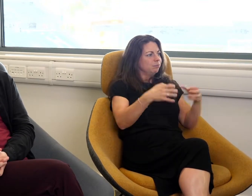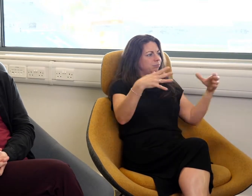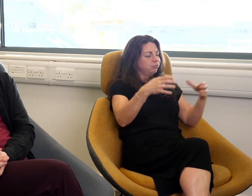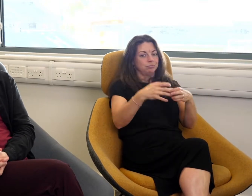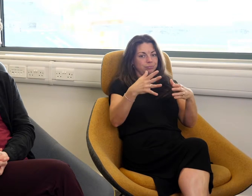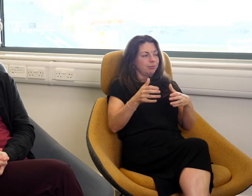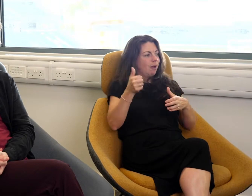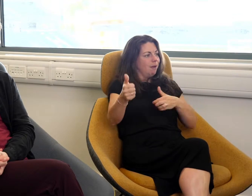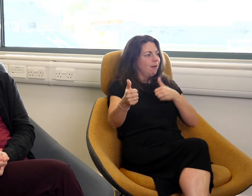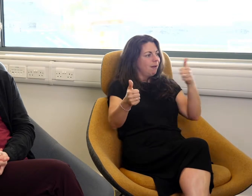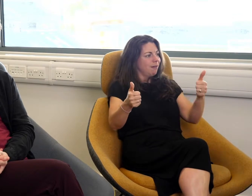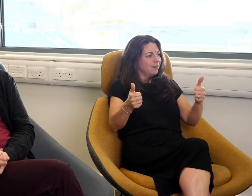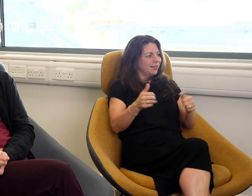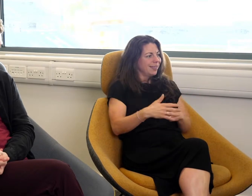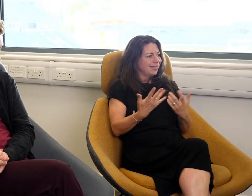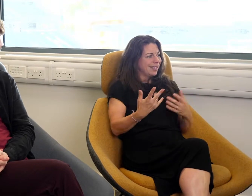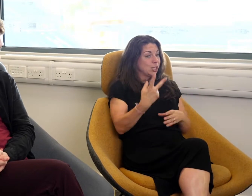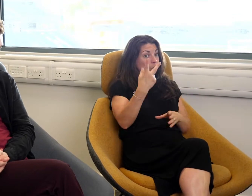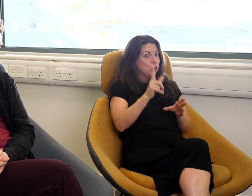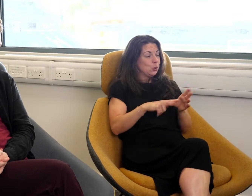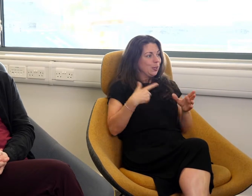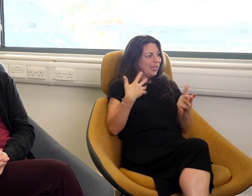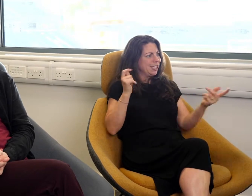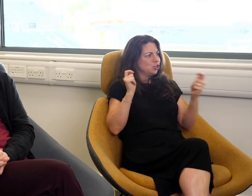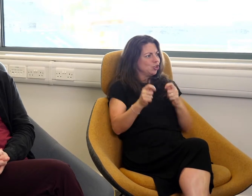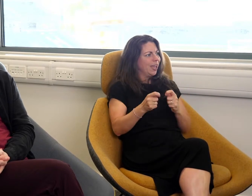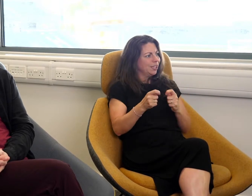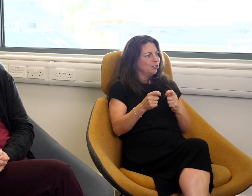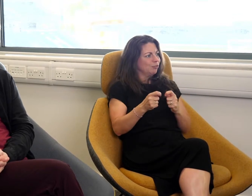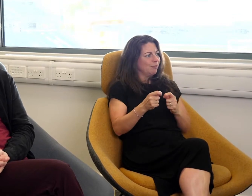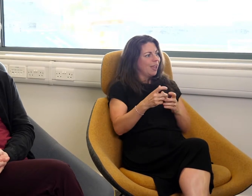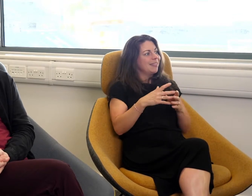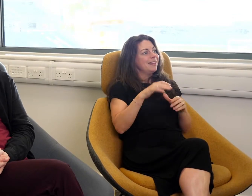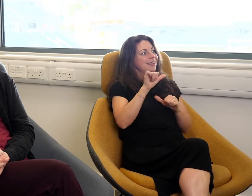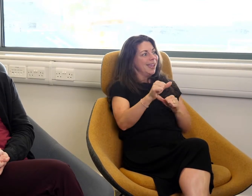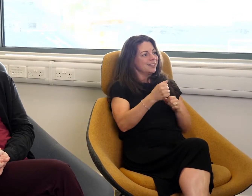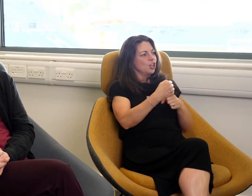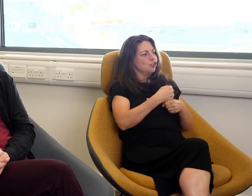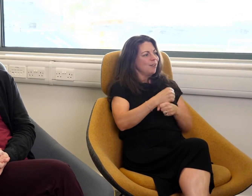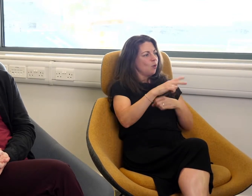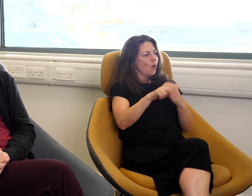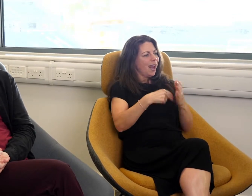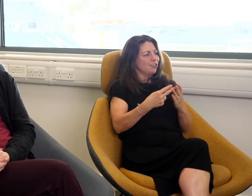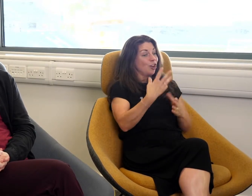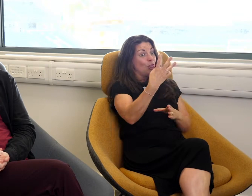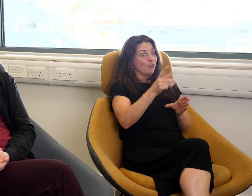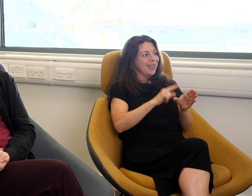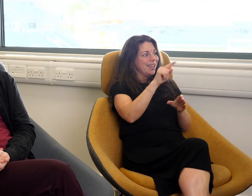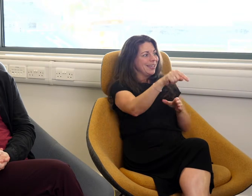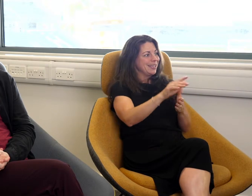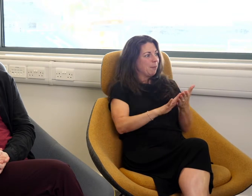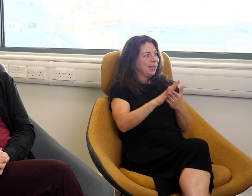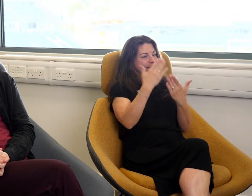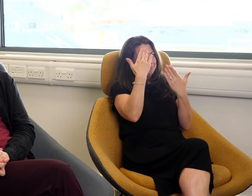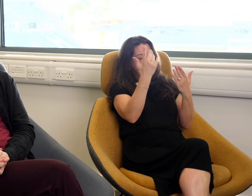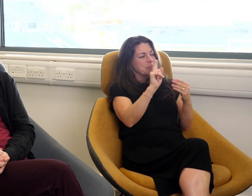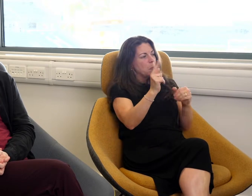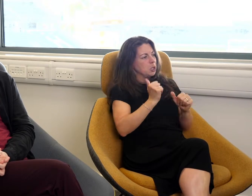in 2 years, and there's another 3 until the next election. So anything could happen. And I think my main focus for the time being is very much,